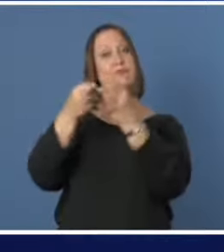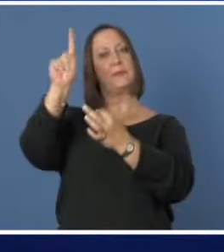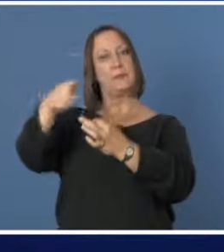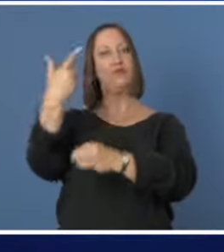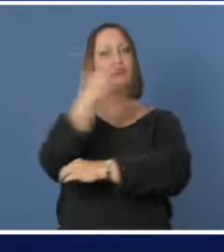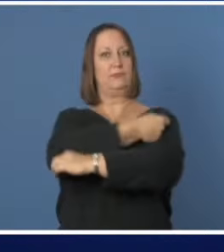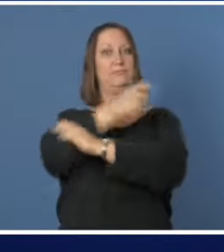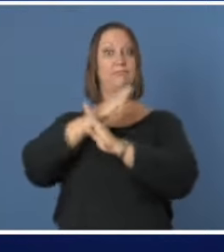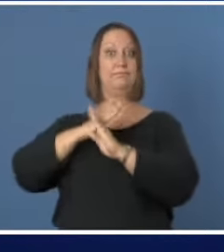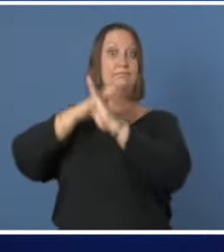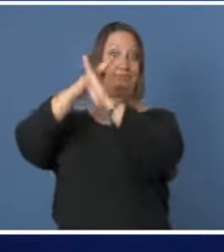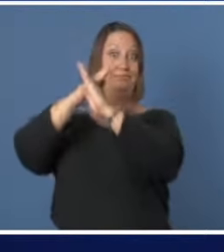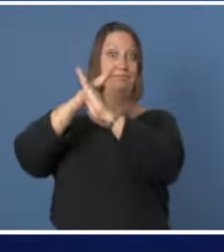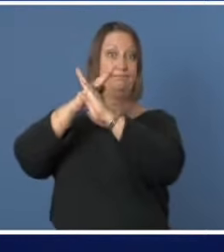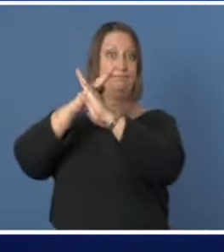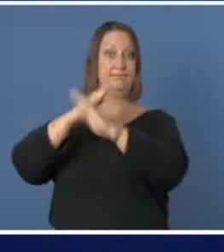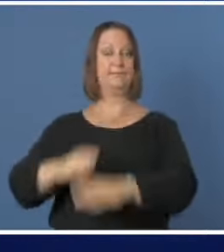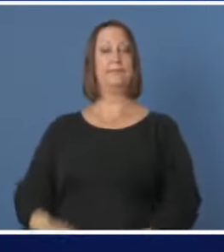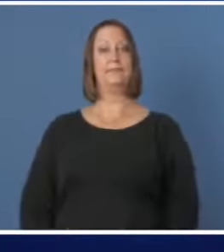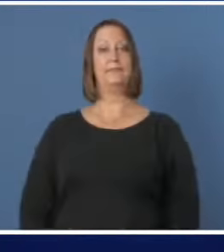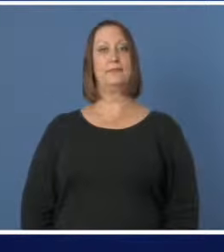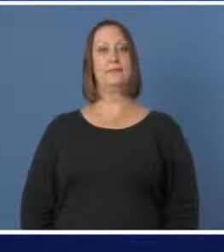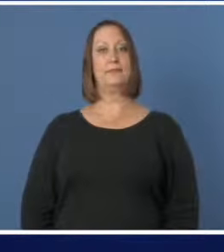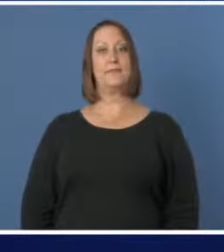Get your family vaccinated.